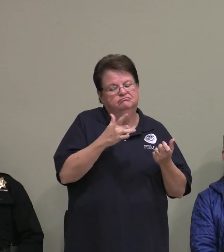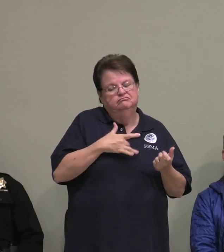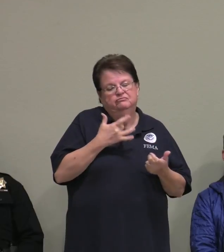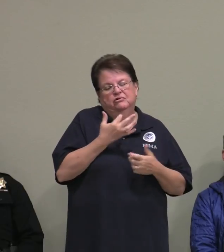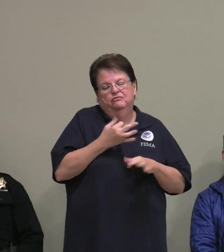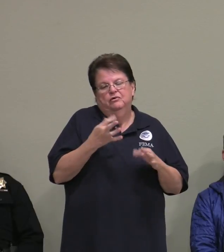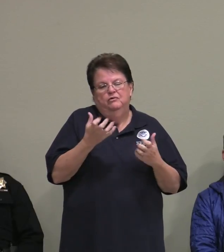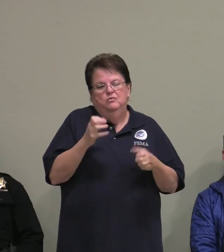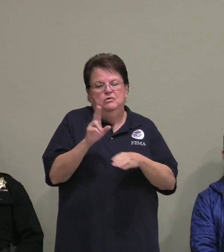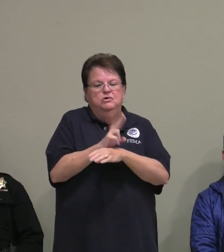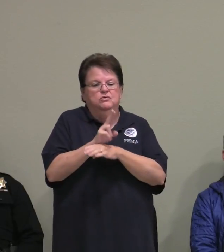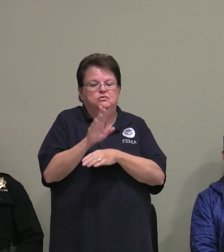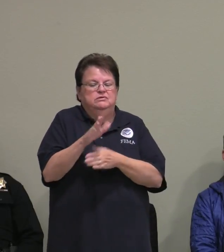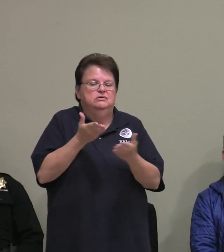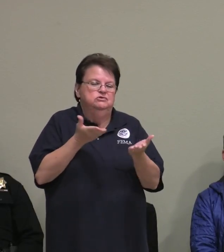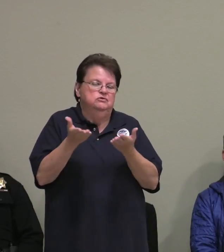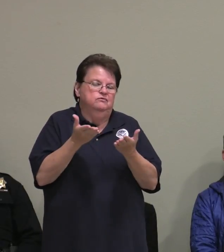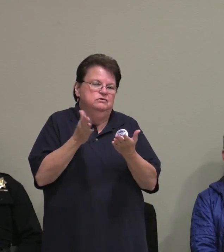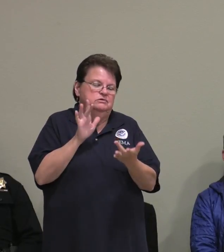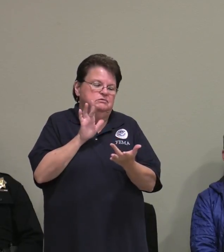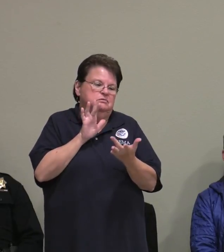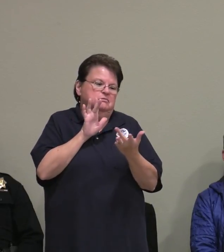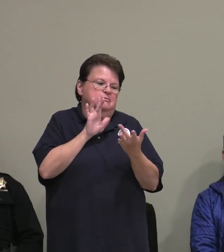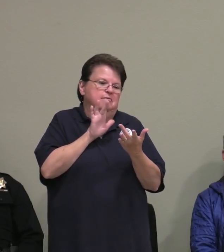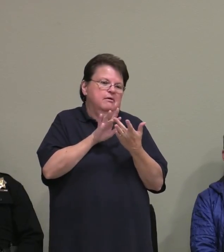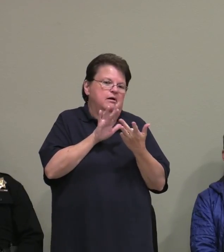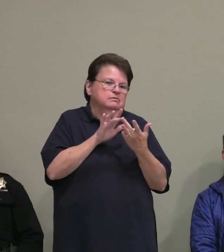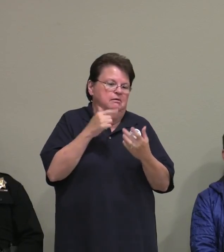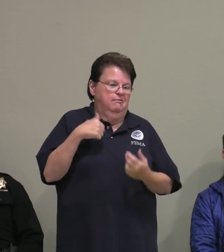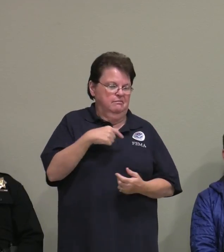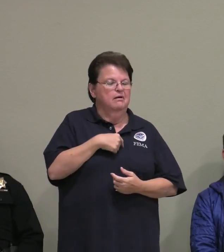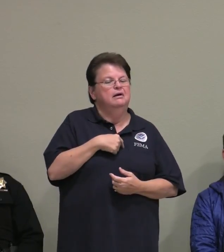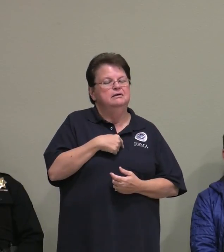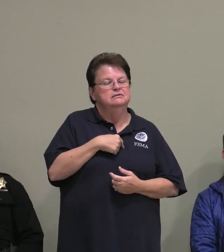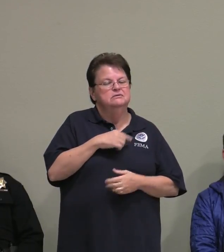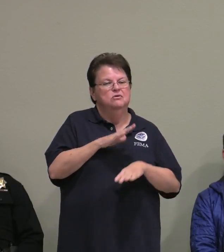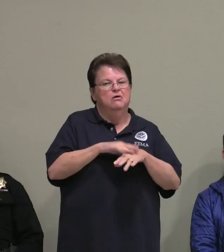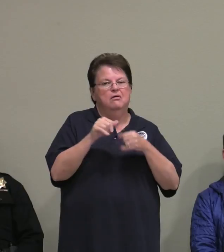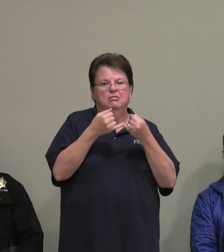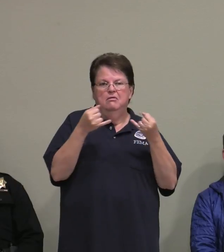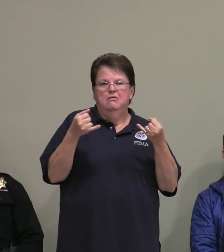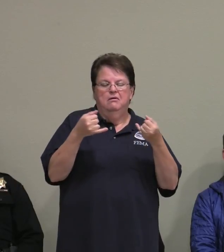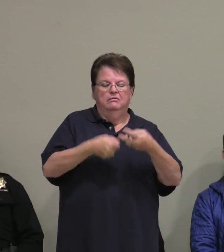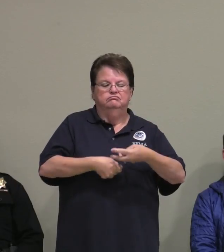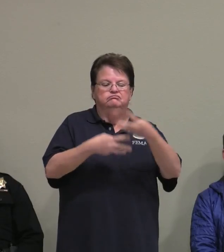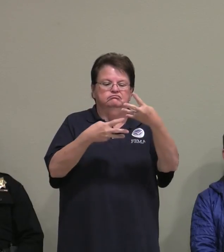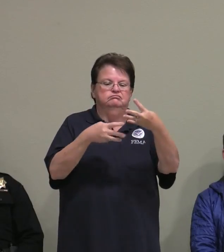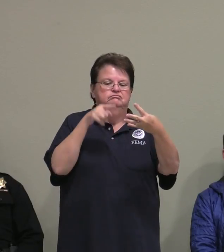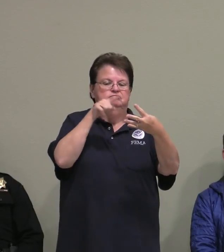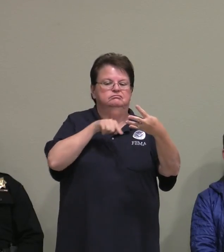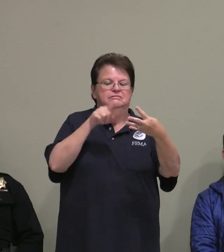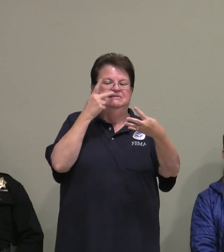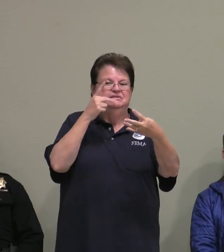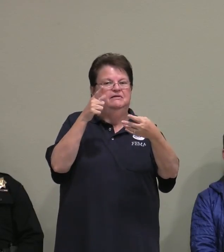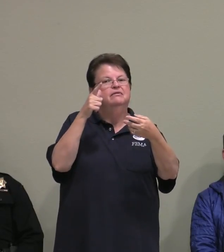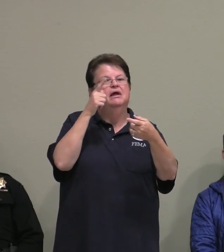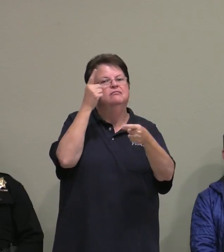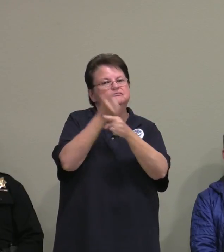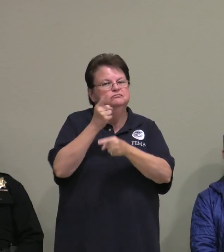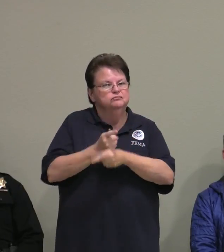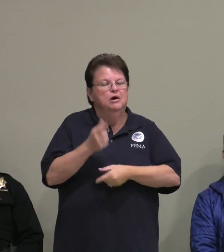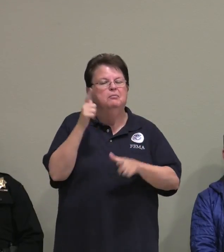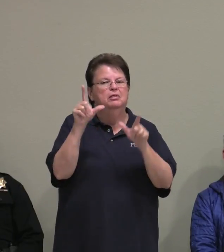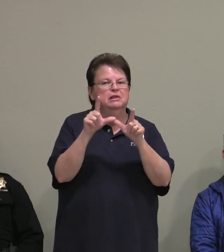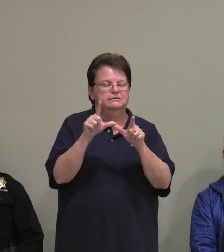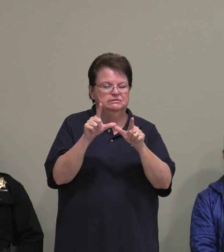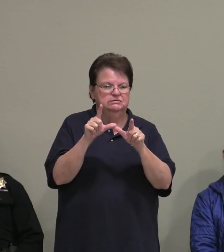if you want to use their services. Contact us. You can go online and contact us to see if they have a valid license. Make sure they have a valid